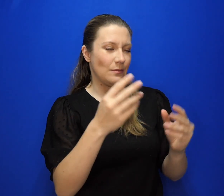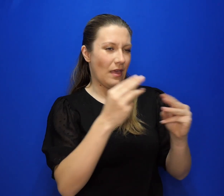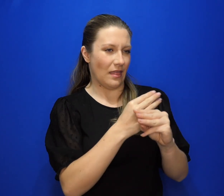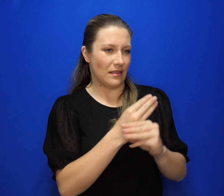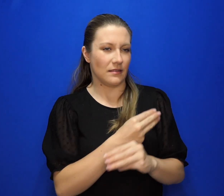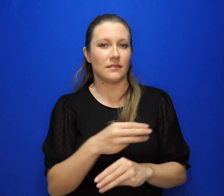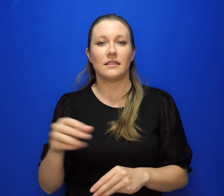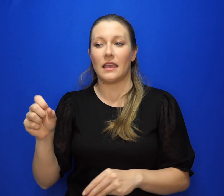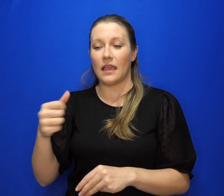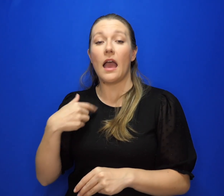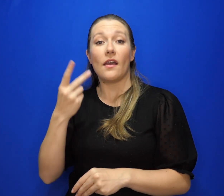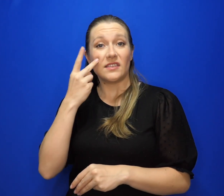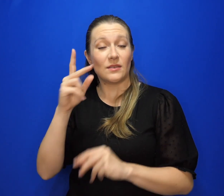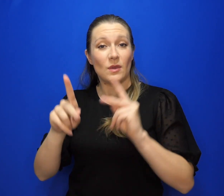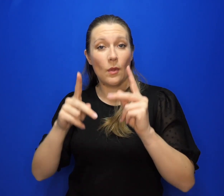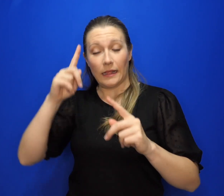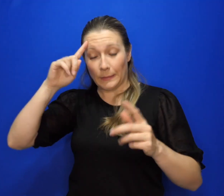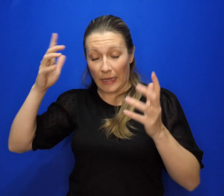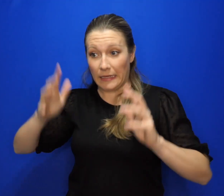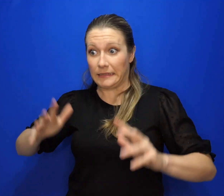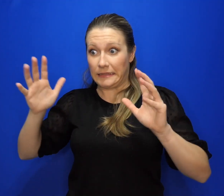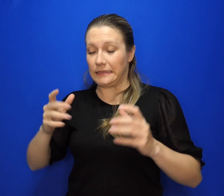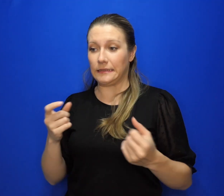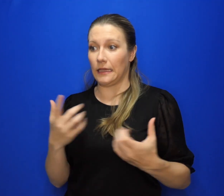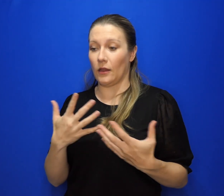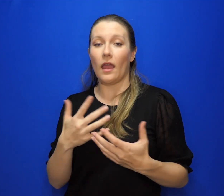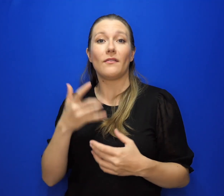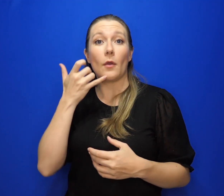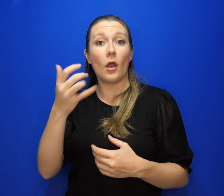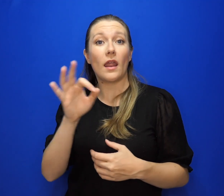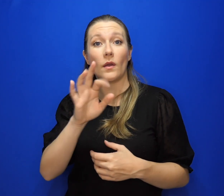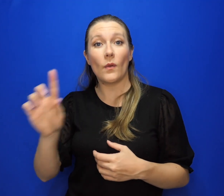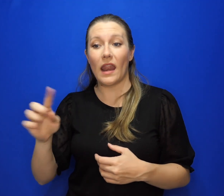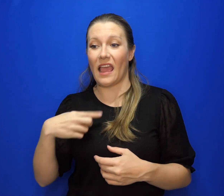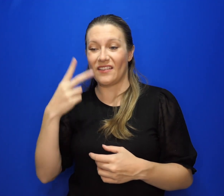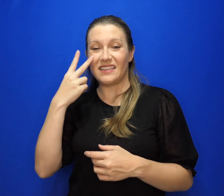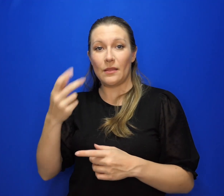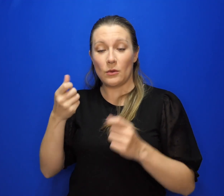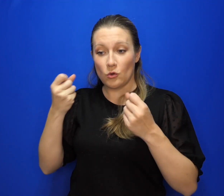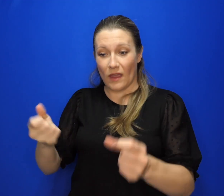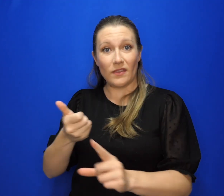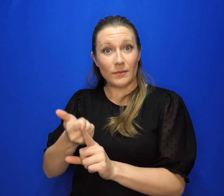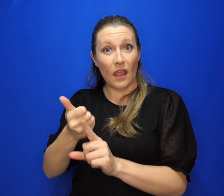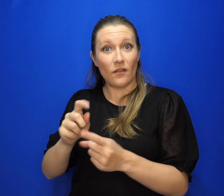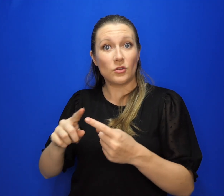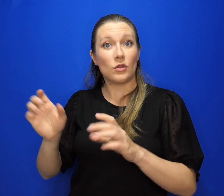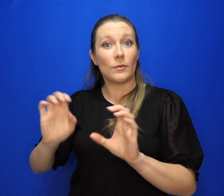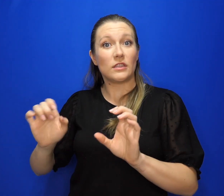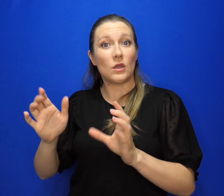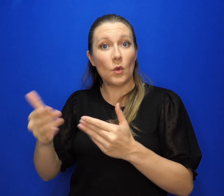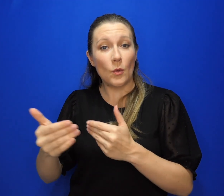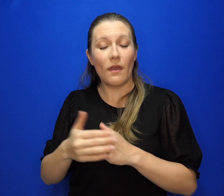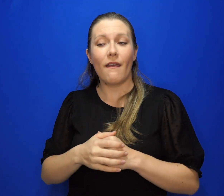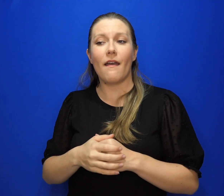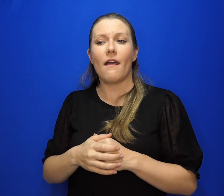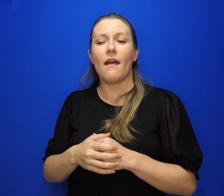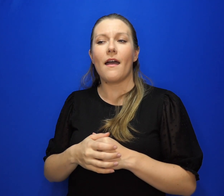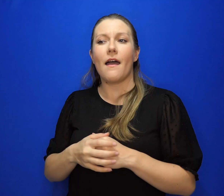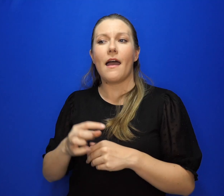people call 911. I've seen them drive to the emergency room. I very frequently